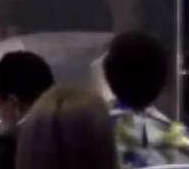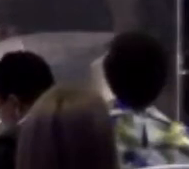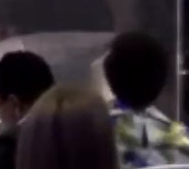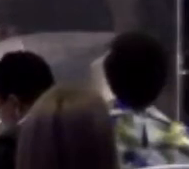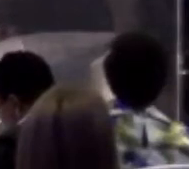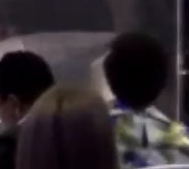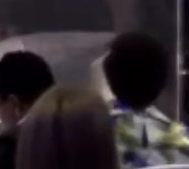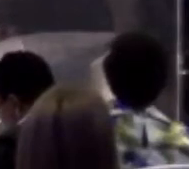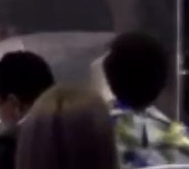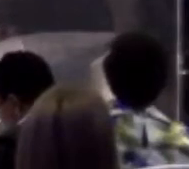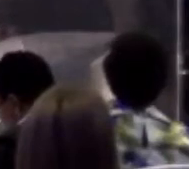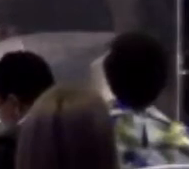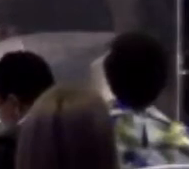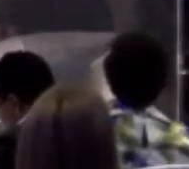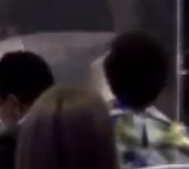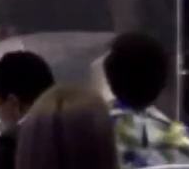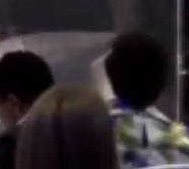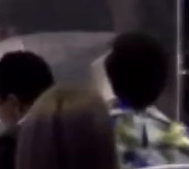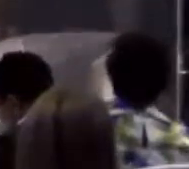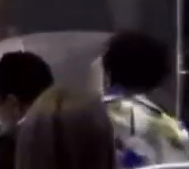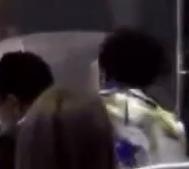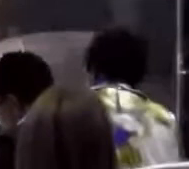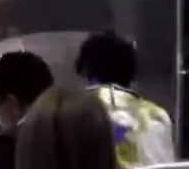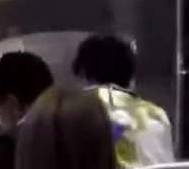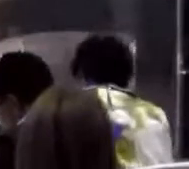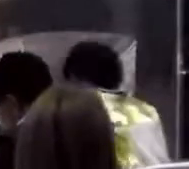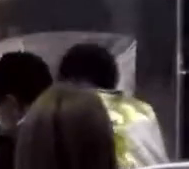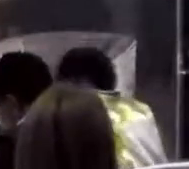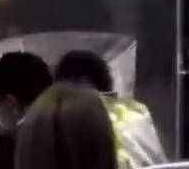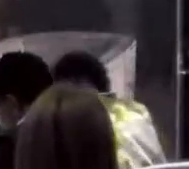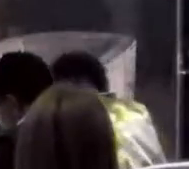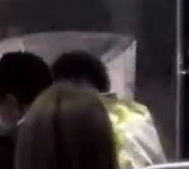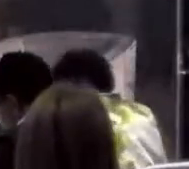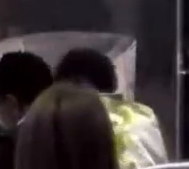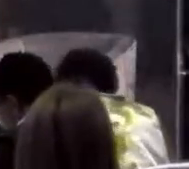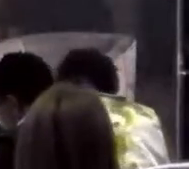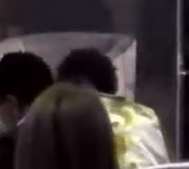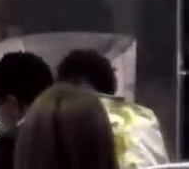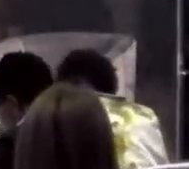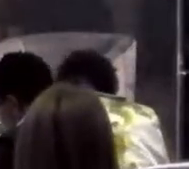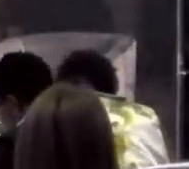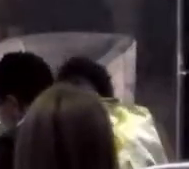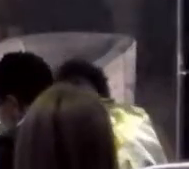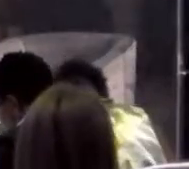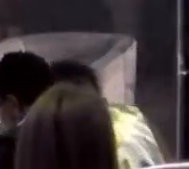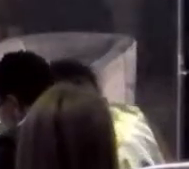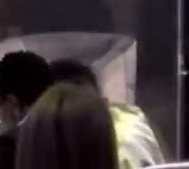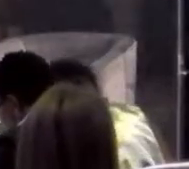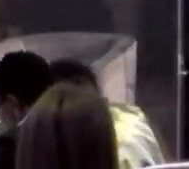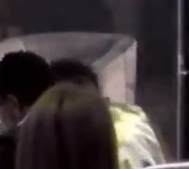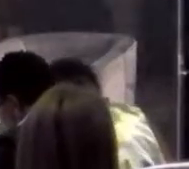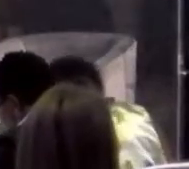mentioned is the issue of leadership when it comes to looking at the current risk profile as far as South Africa is